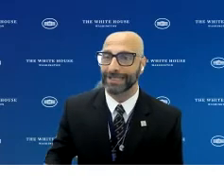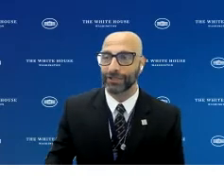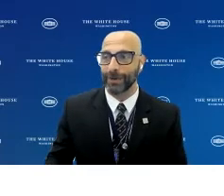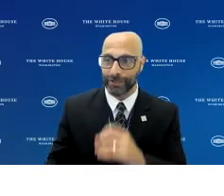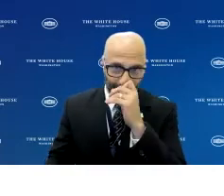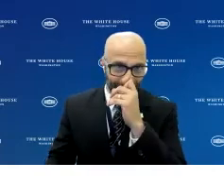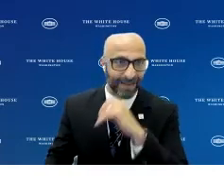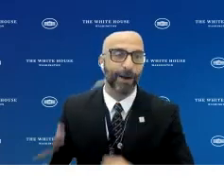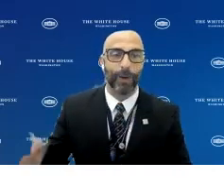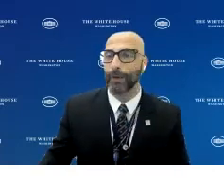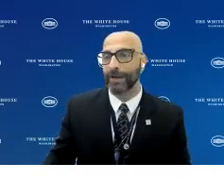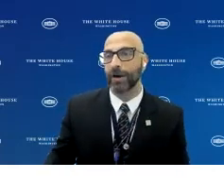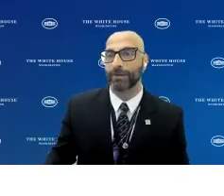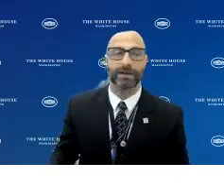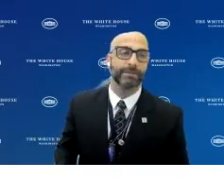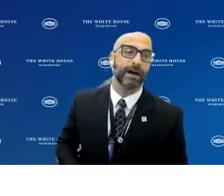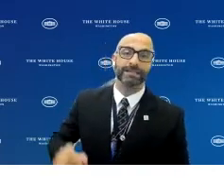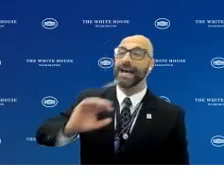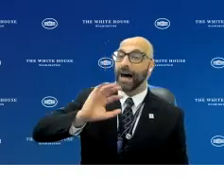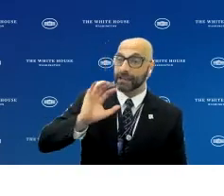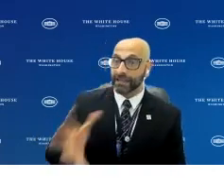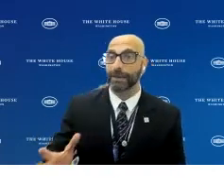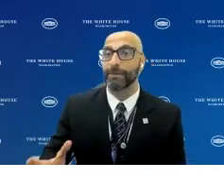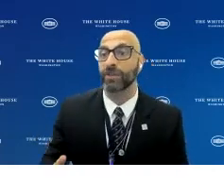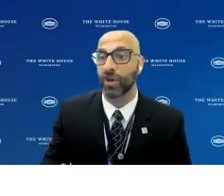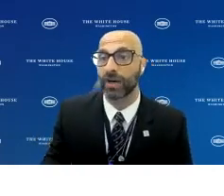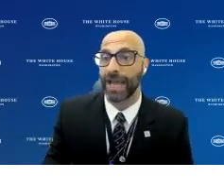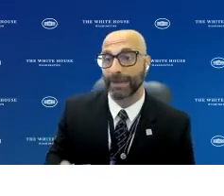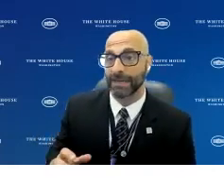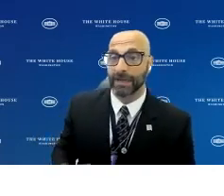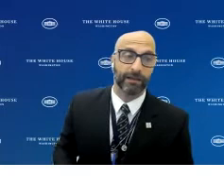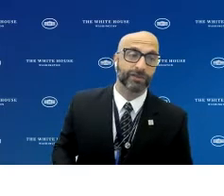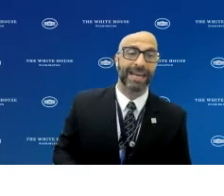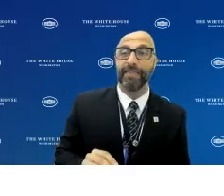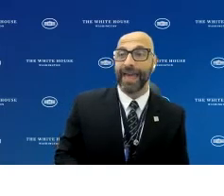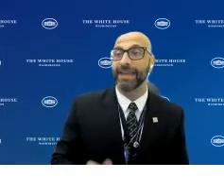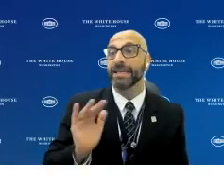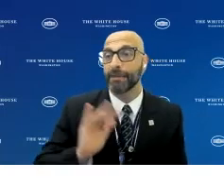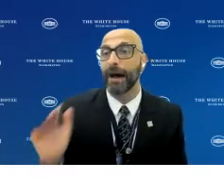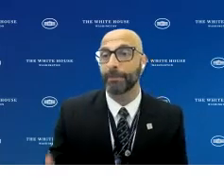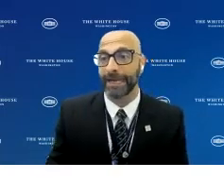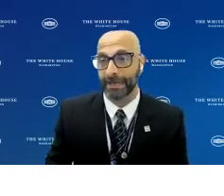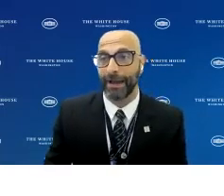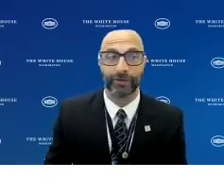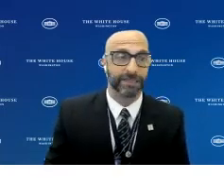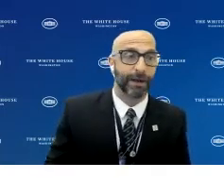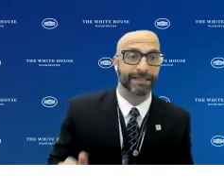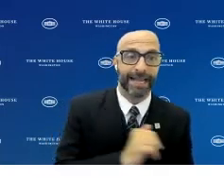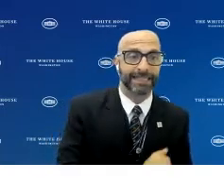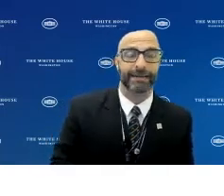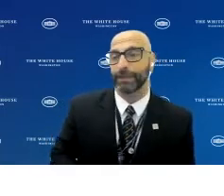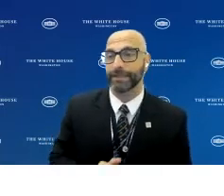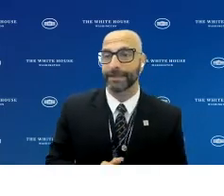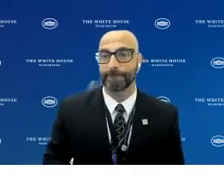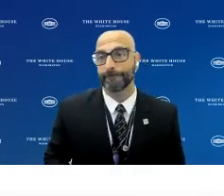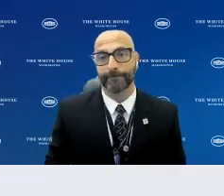just go through a quick situation update about where we are with monkeypox, a little bit about the current epidemiology, and then some updates about the